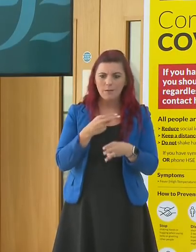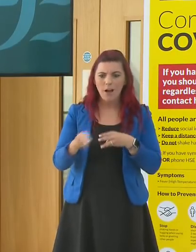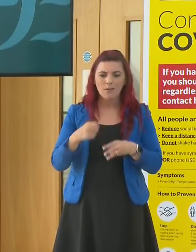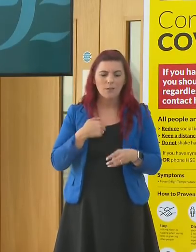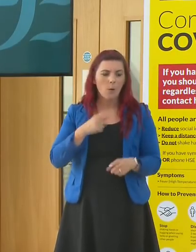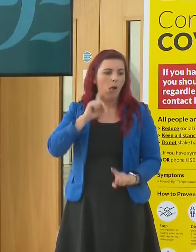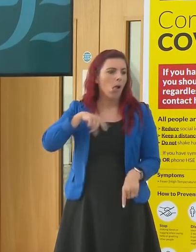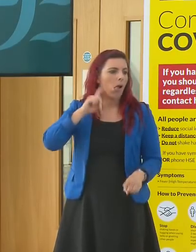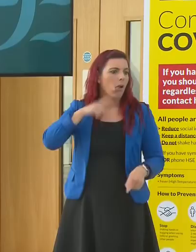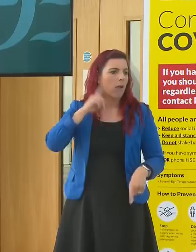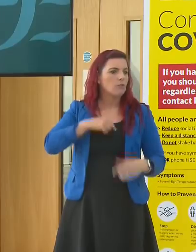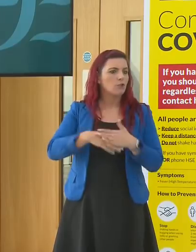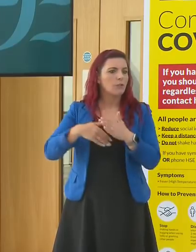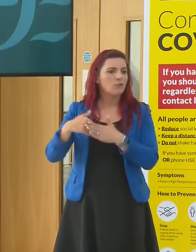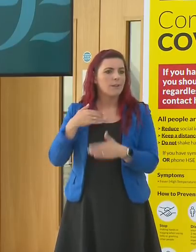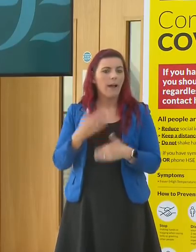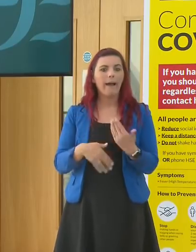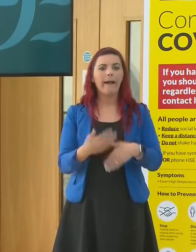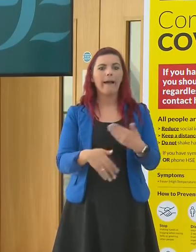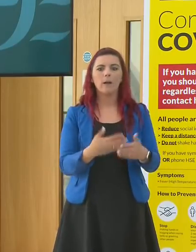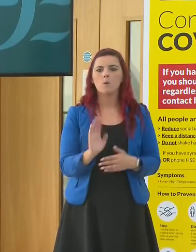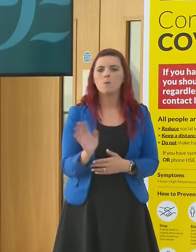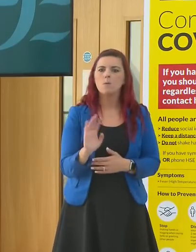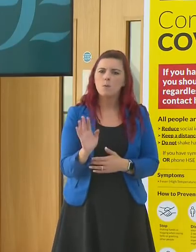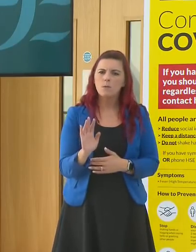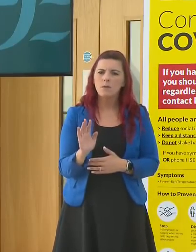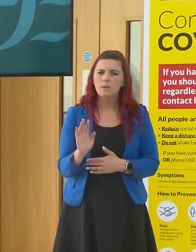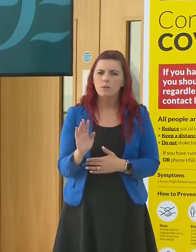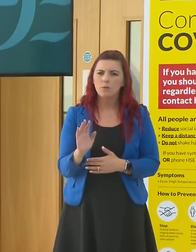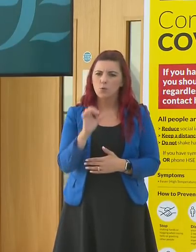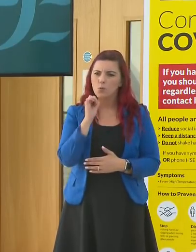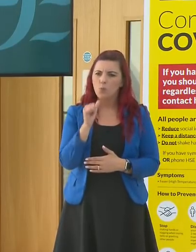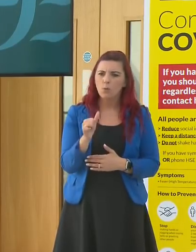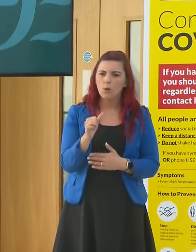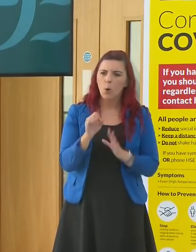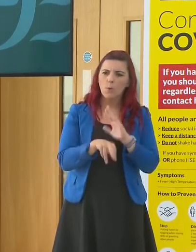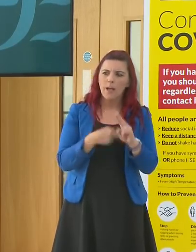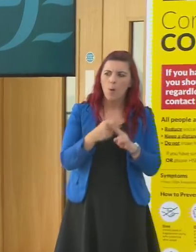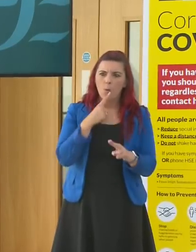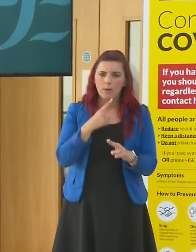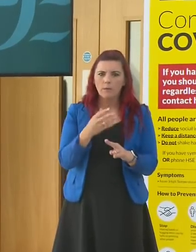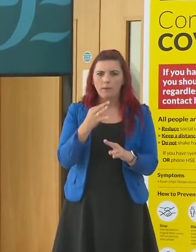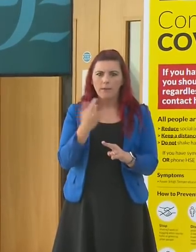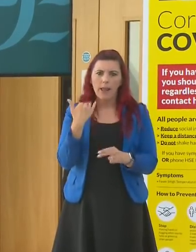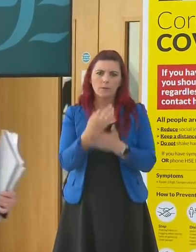the gains we've made and which were hard fought for over the past couple of months.